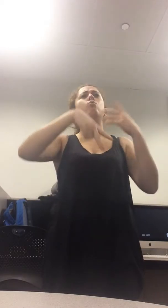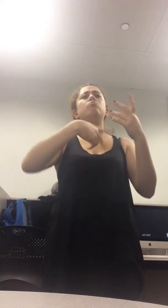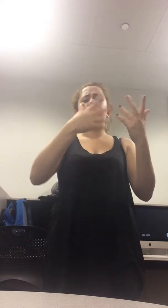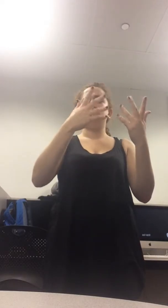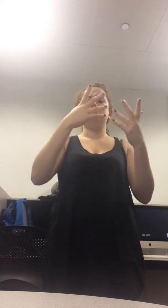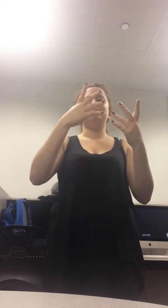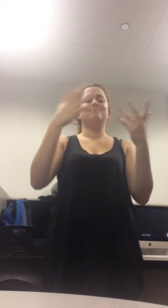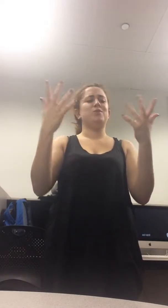earlier.